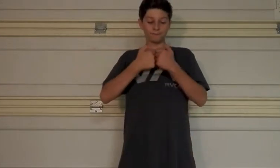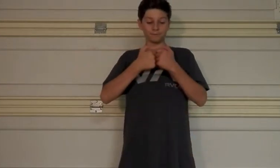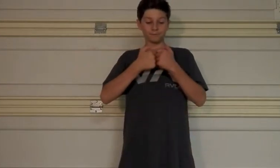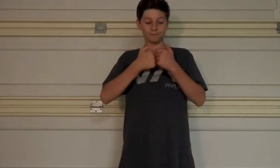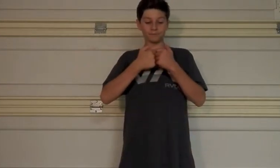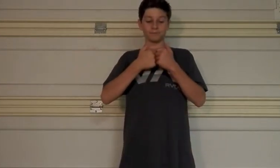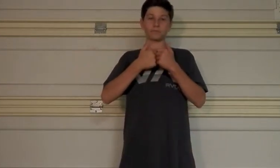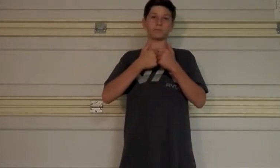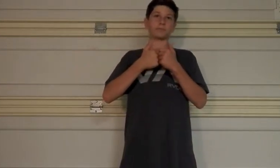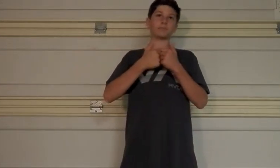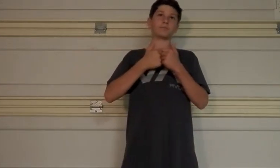Hey, baby,